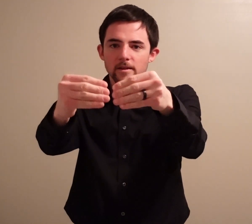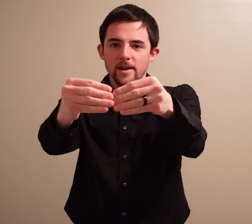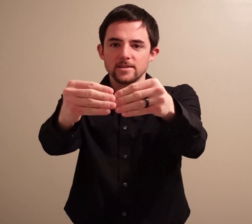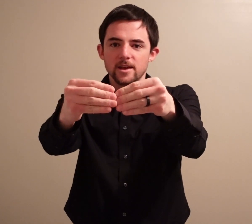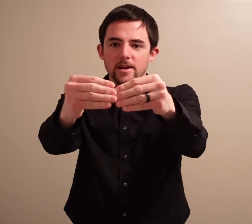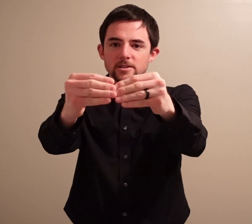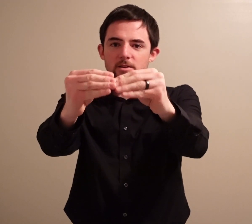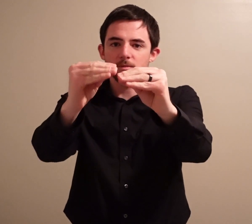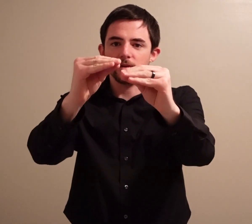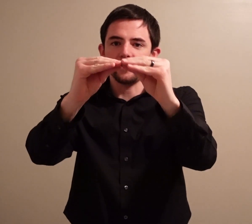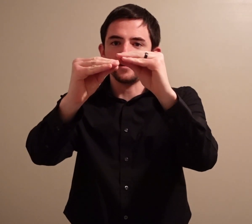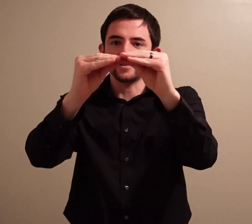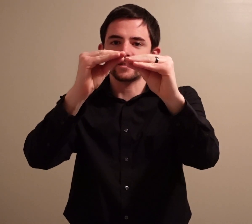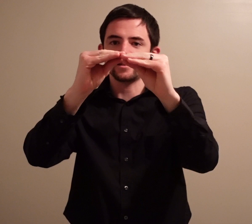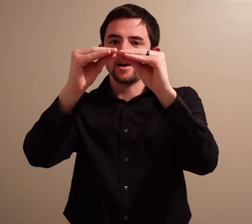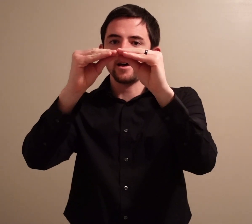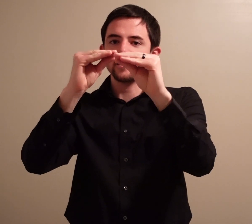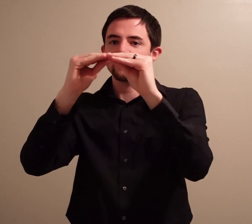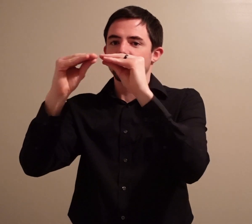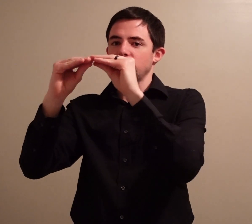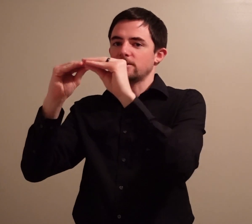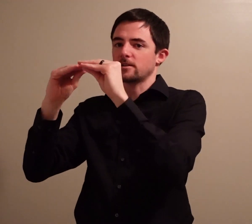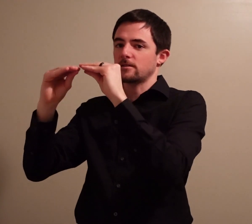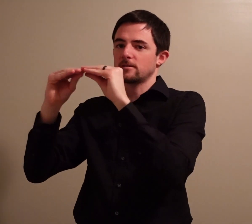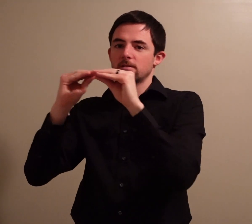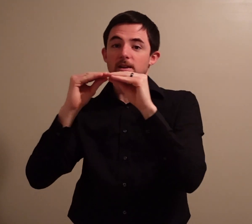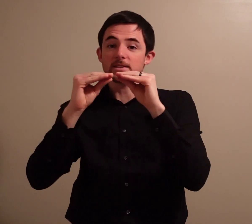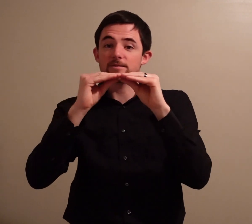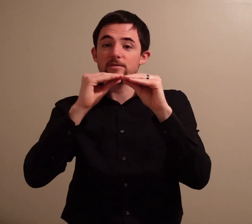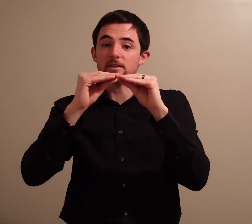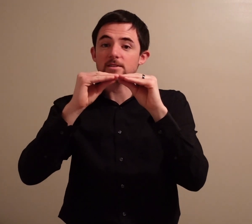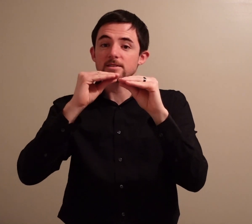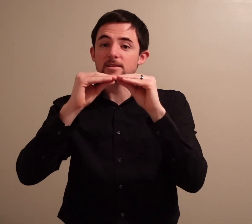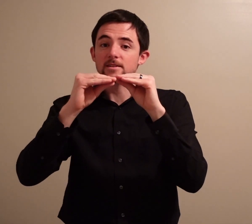That's the hand shape, and they just slide in front of each other. That's fix.